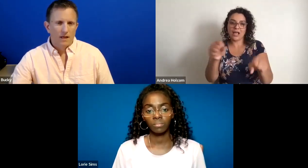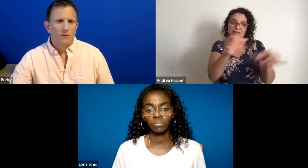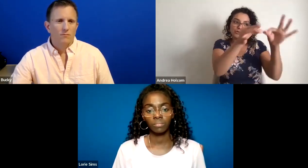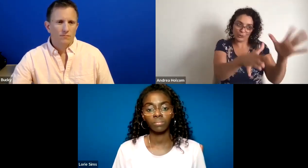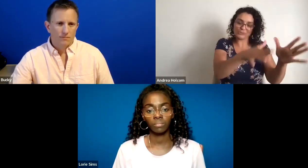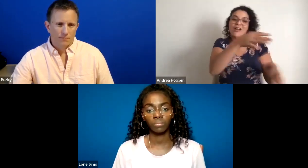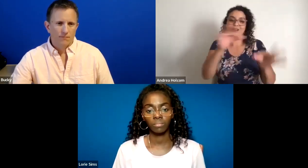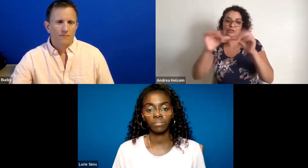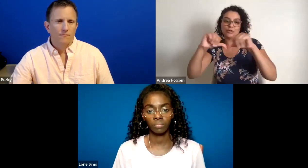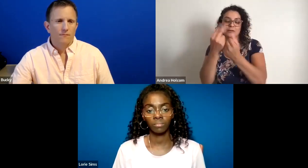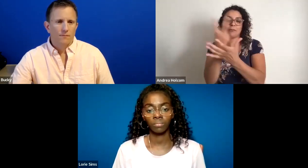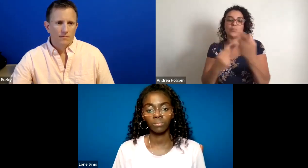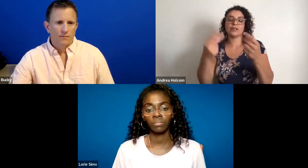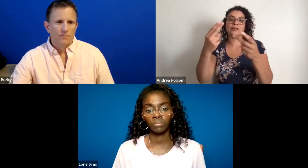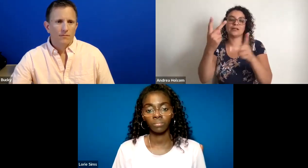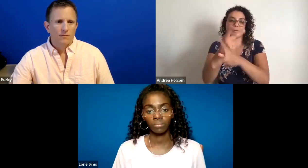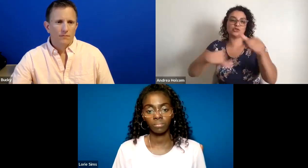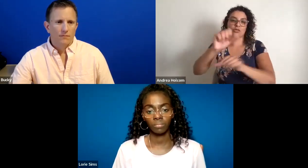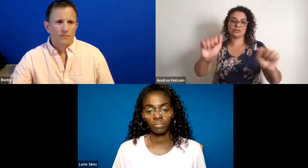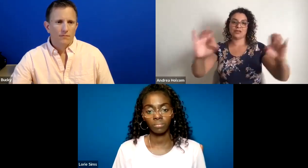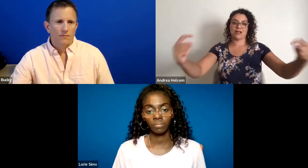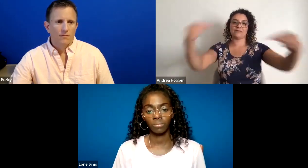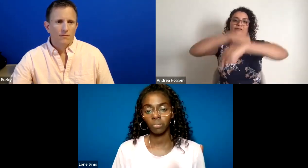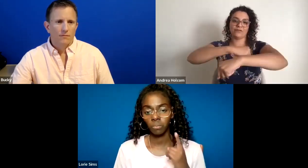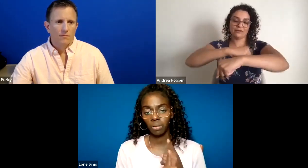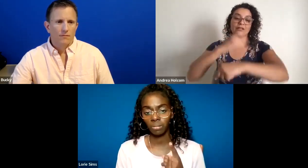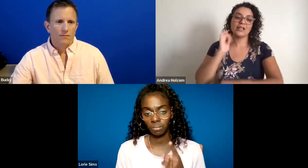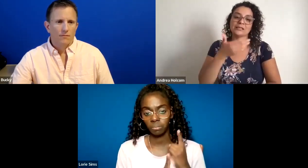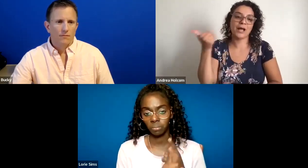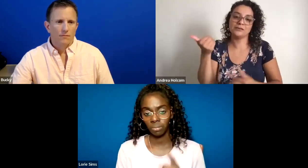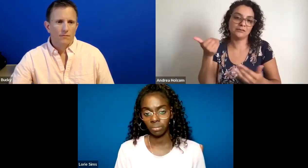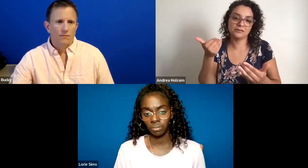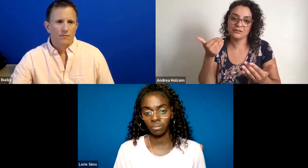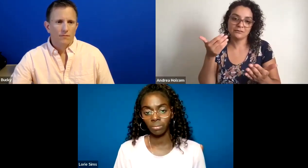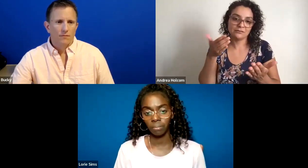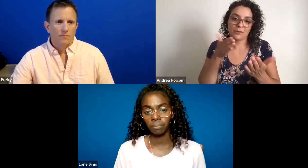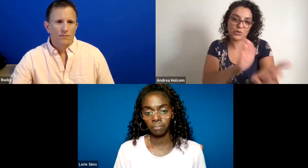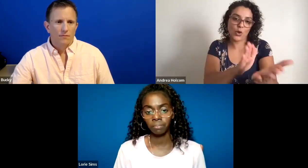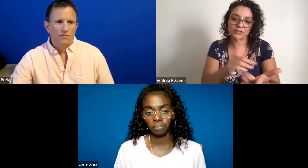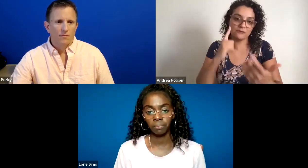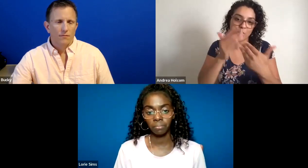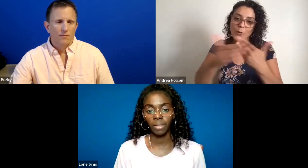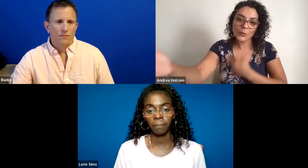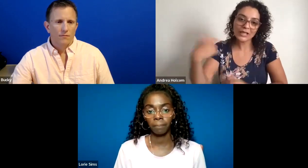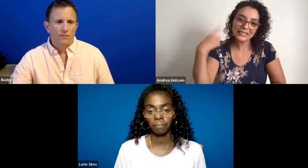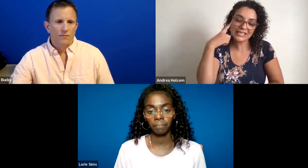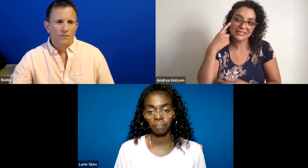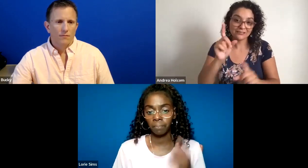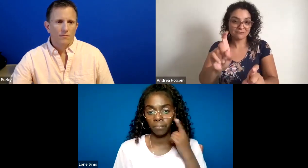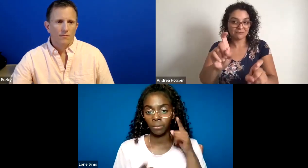not accept, and that the interpreters and the interpreting agency both can keep each other safe. I believe that's the best